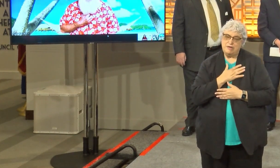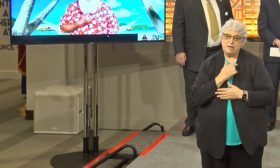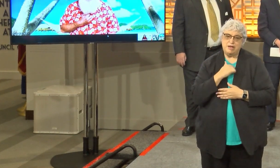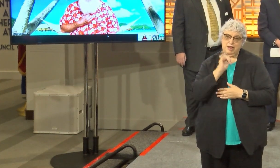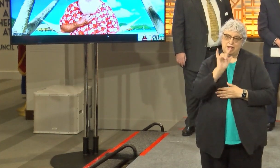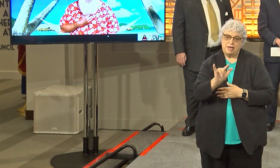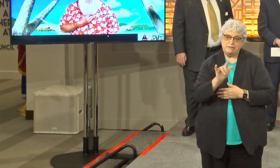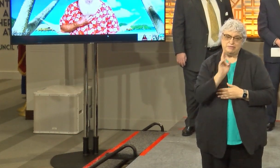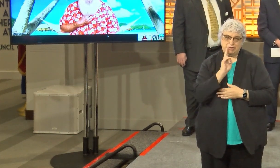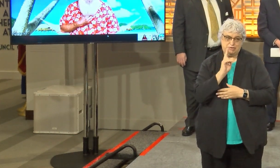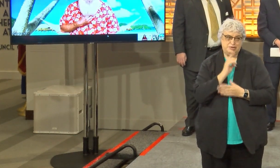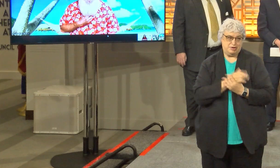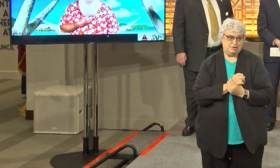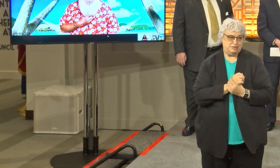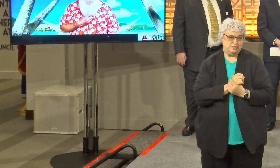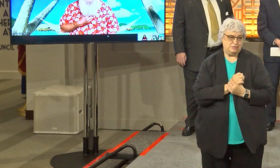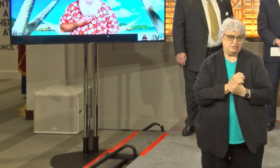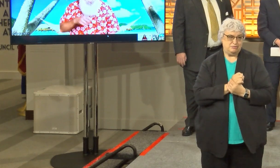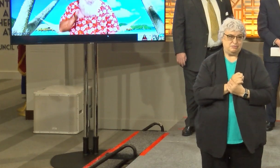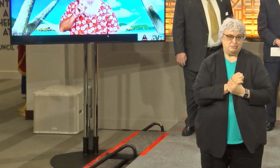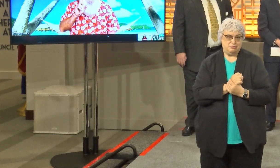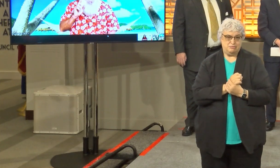love Houston dearly.